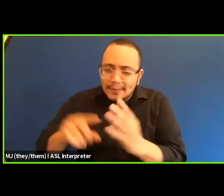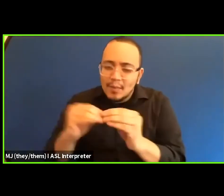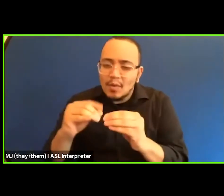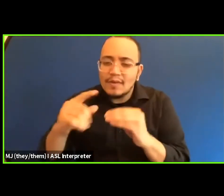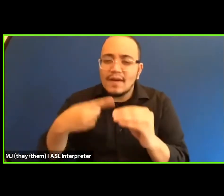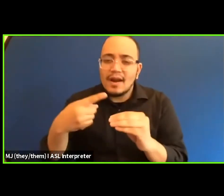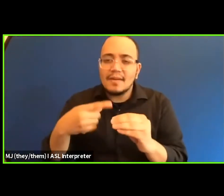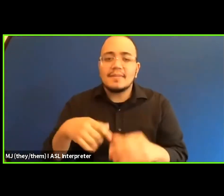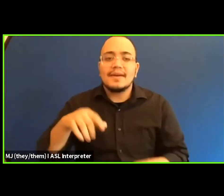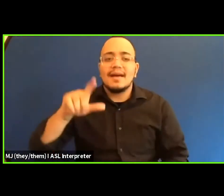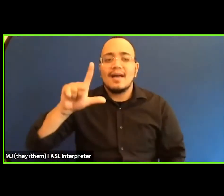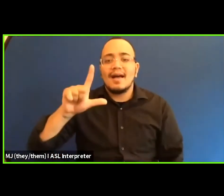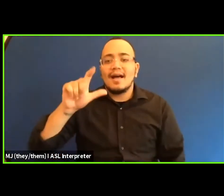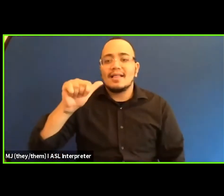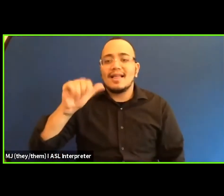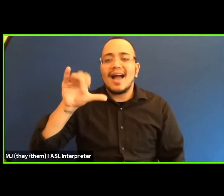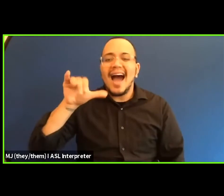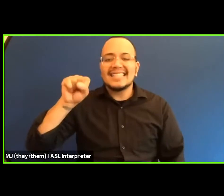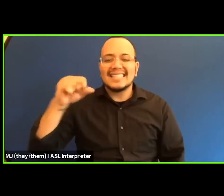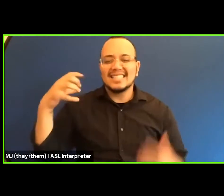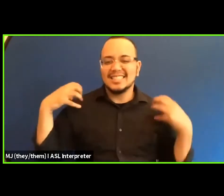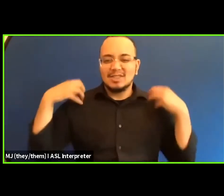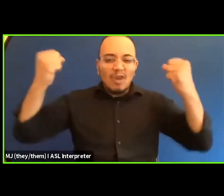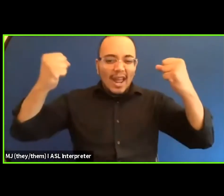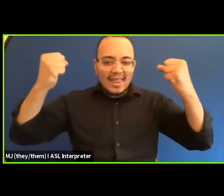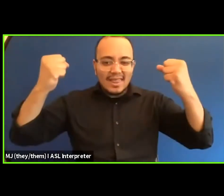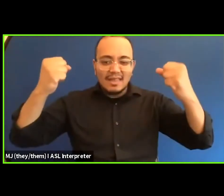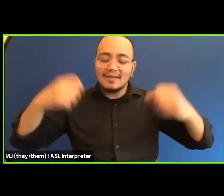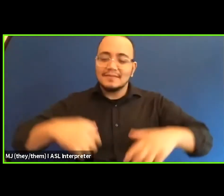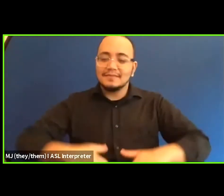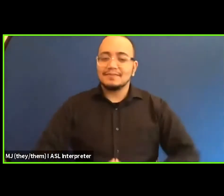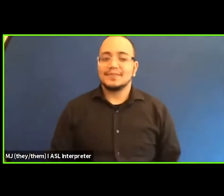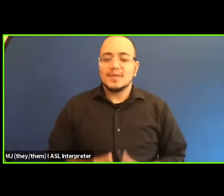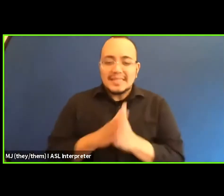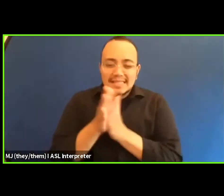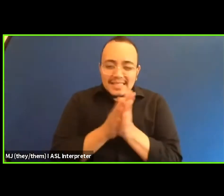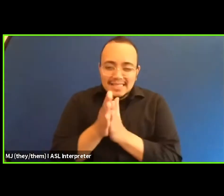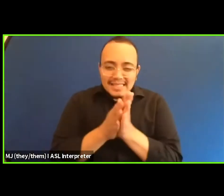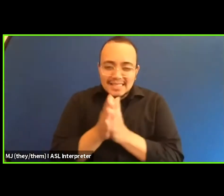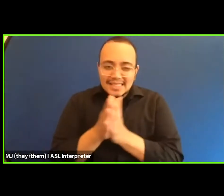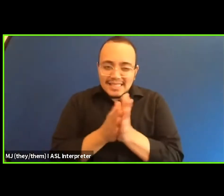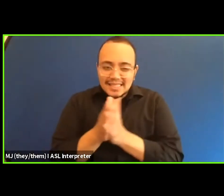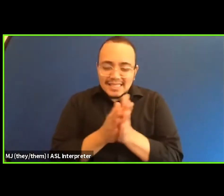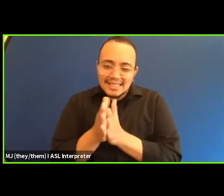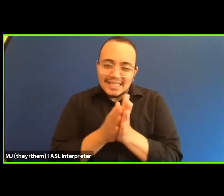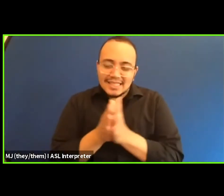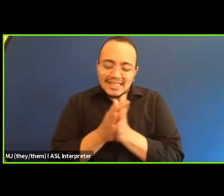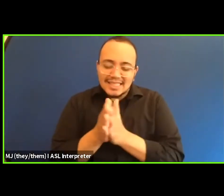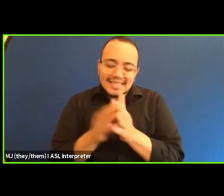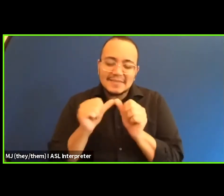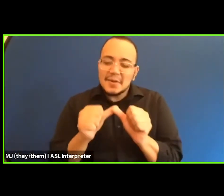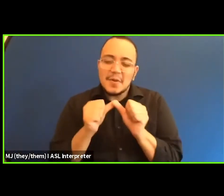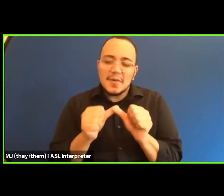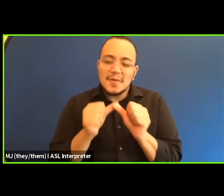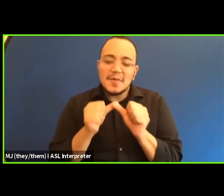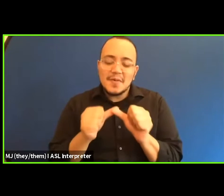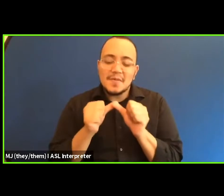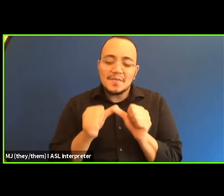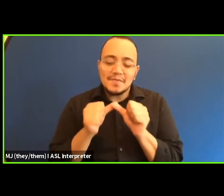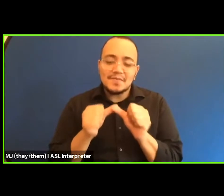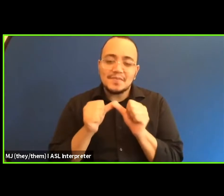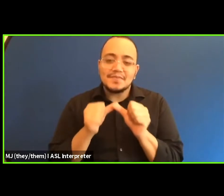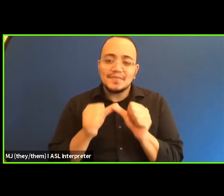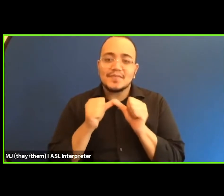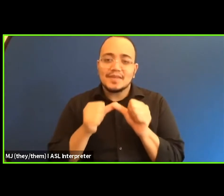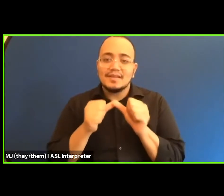say lakas or strength. So we're building up some energy between our hands, just keep rubbing them together. Flowing through